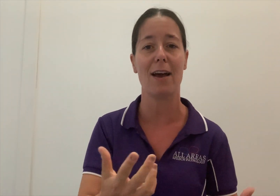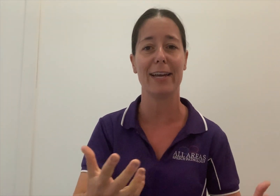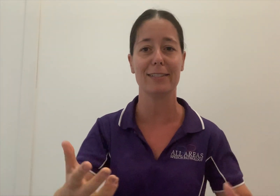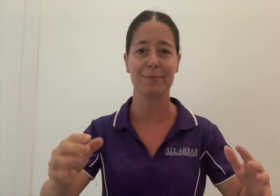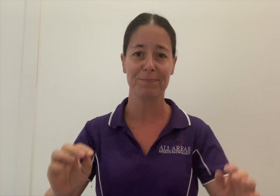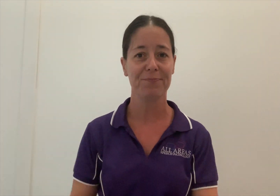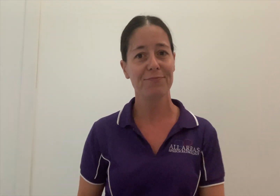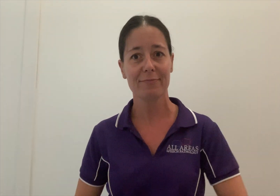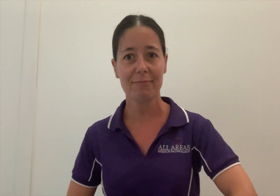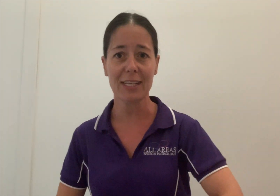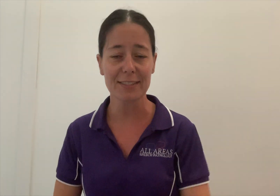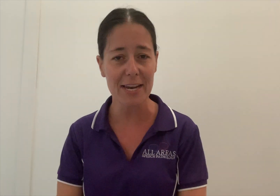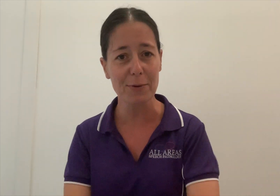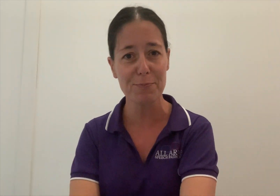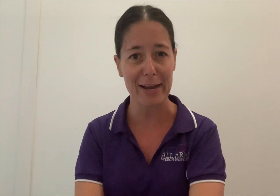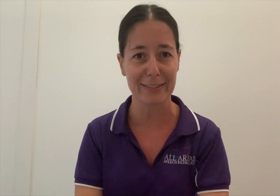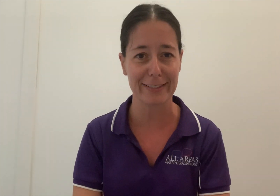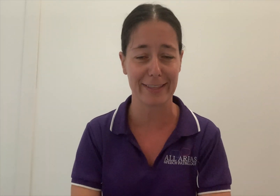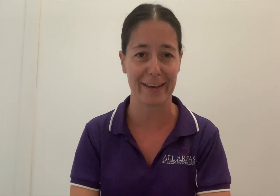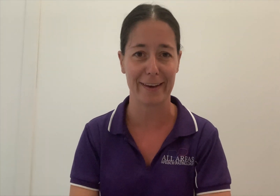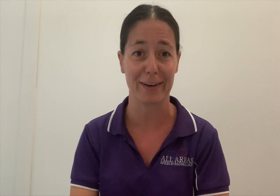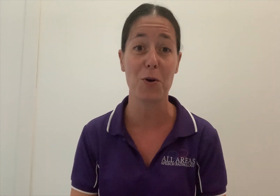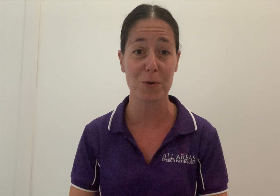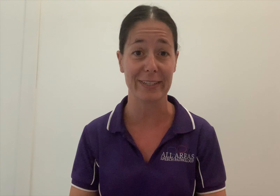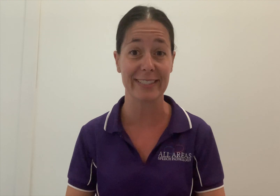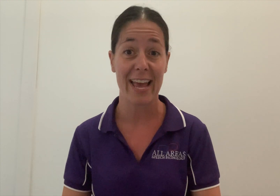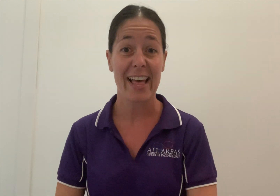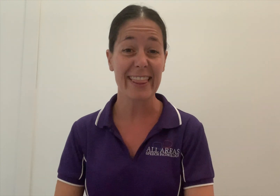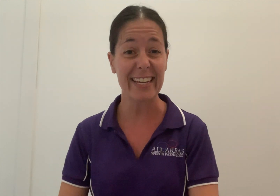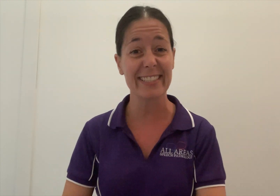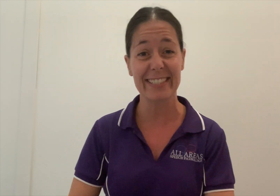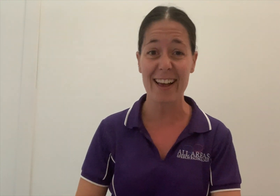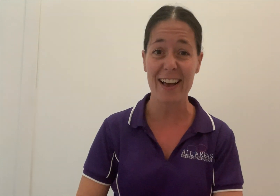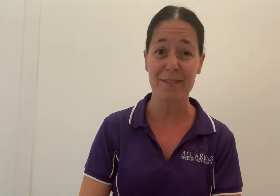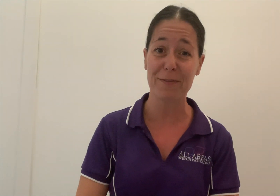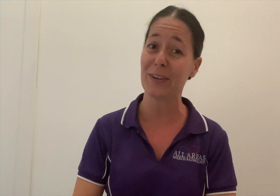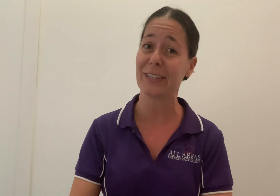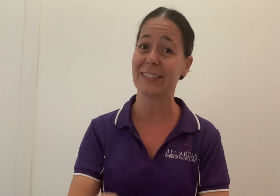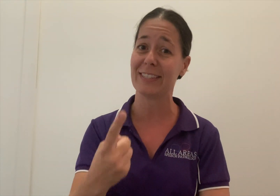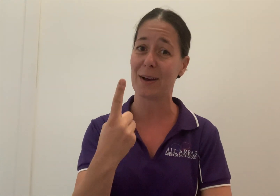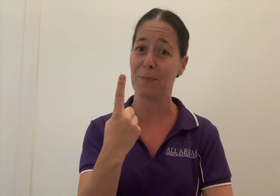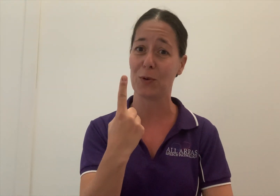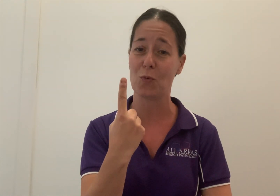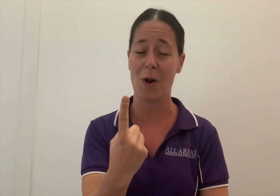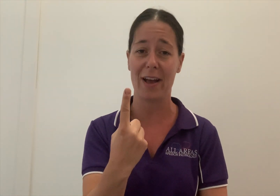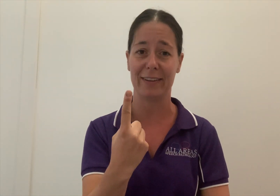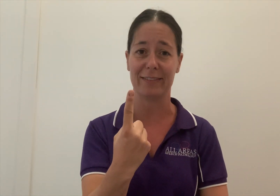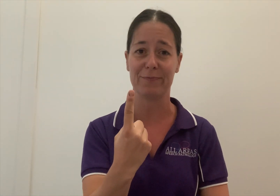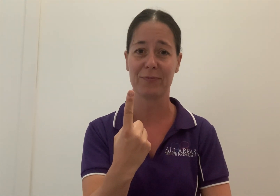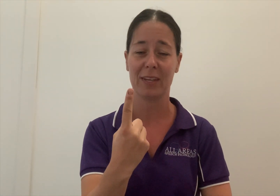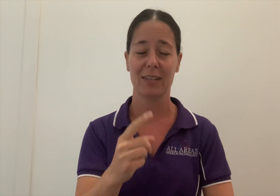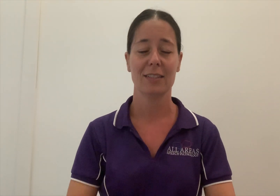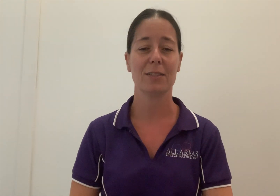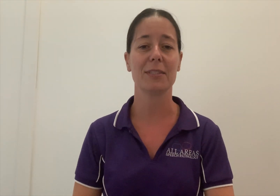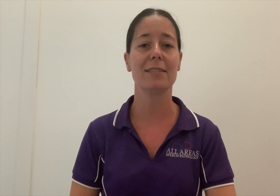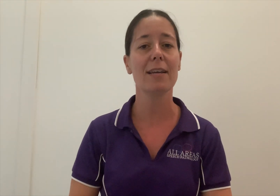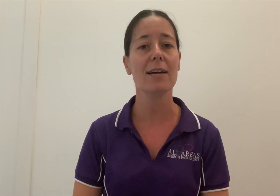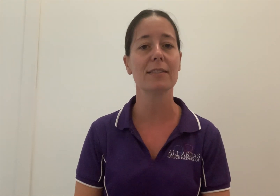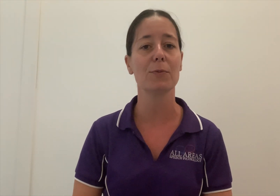side? So now we've practiced the chorus. Let's start verse number 1. So it starts